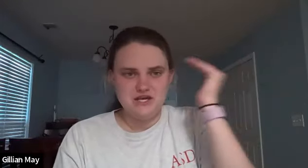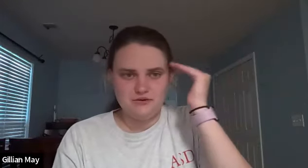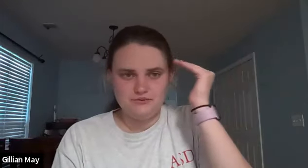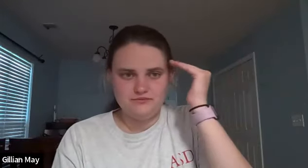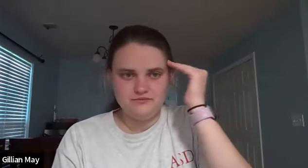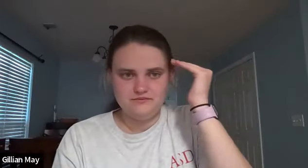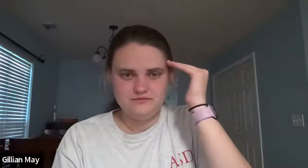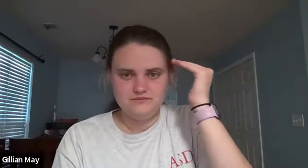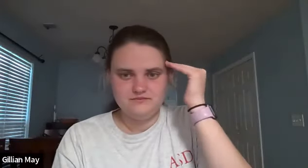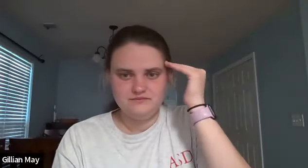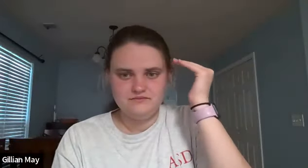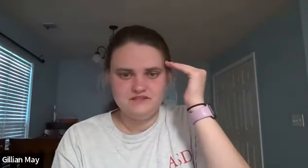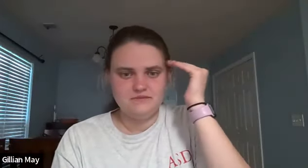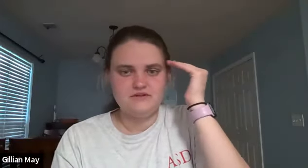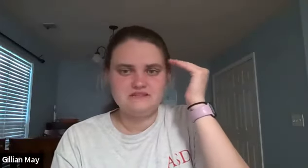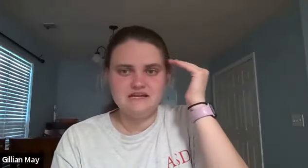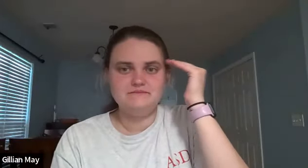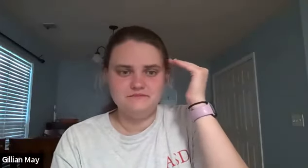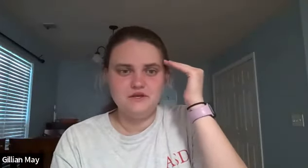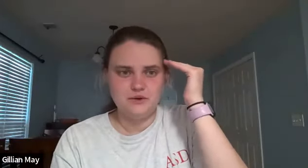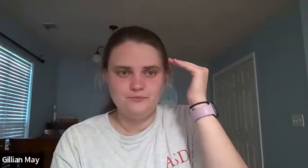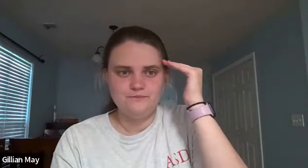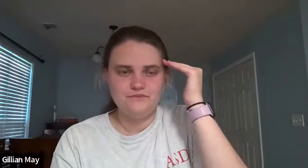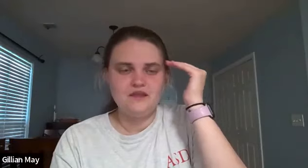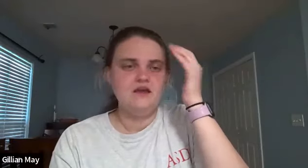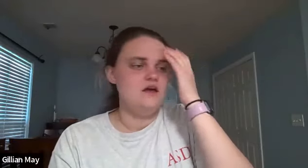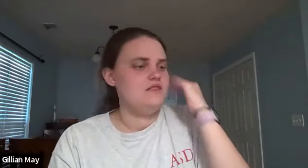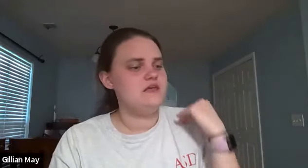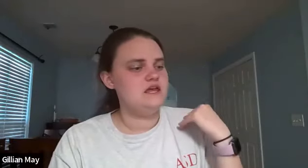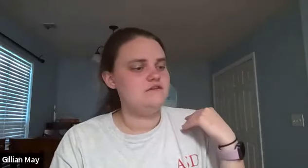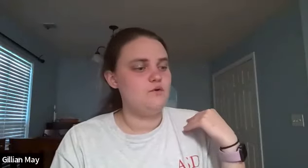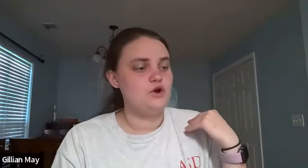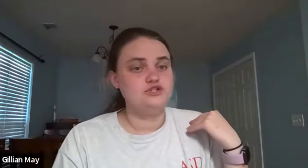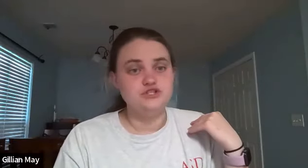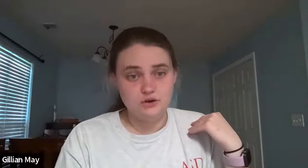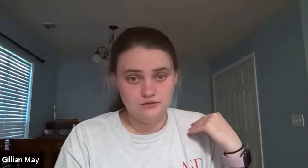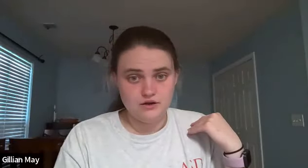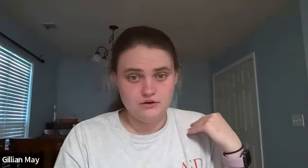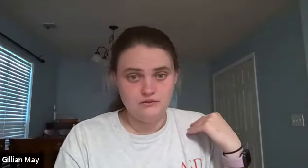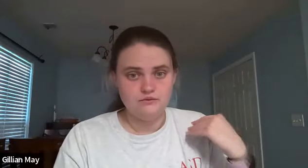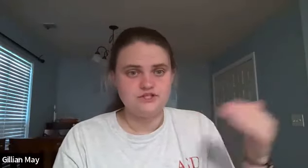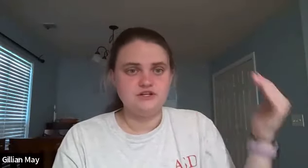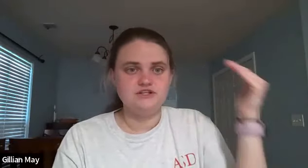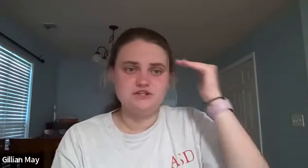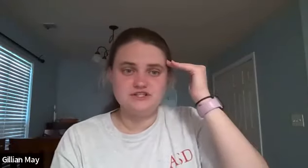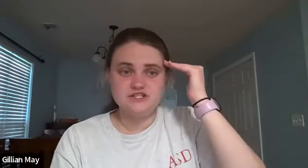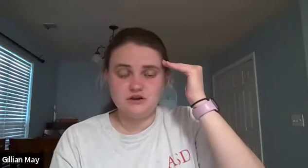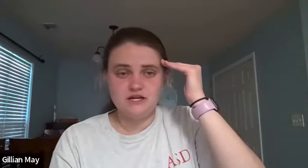no. Tap it on the side. No. Then for don't know, what you're going to do is you're going to start here